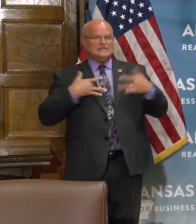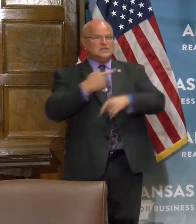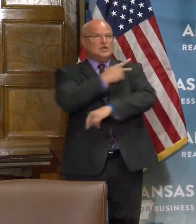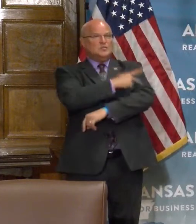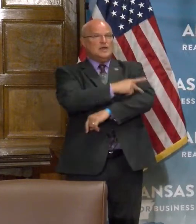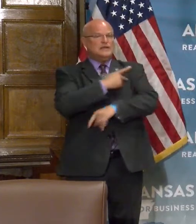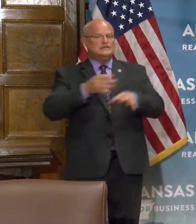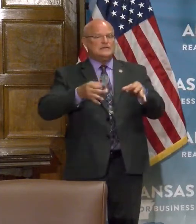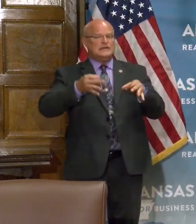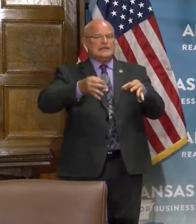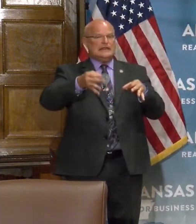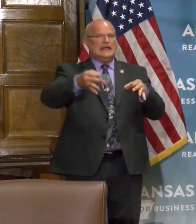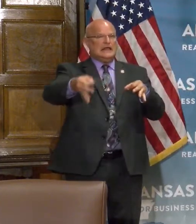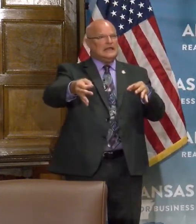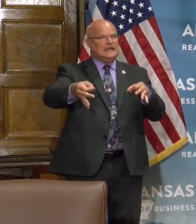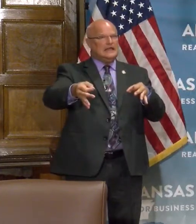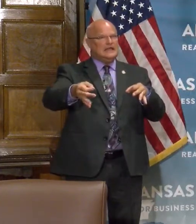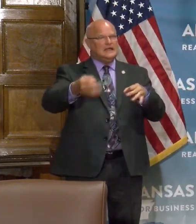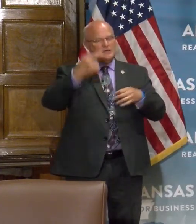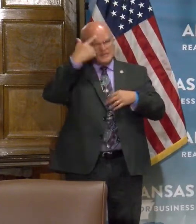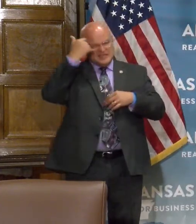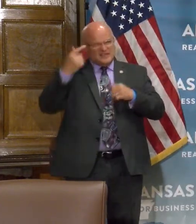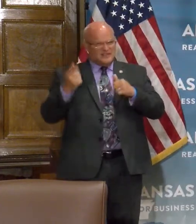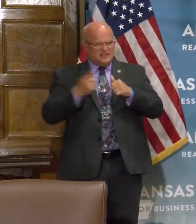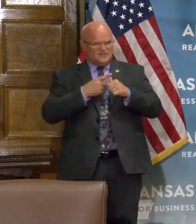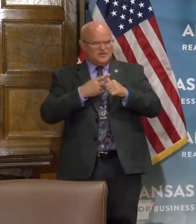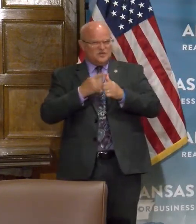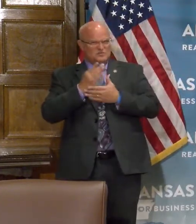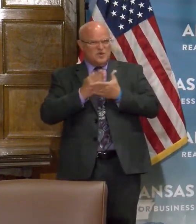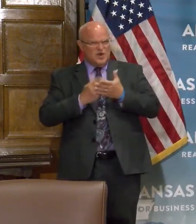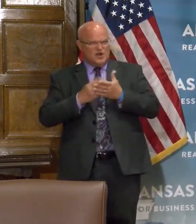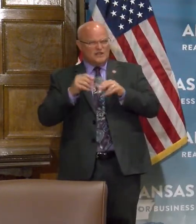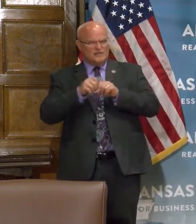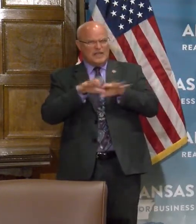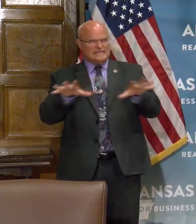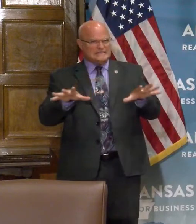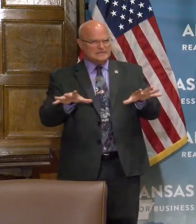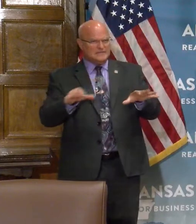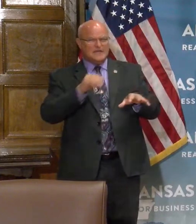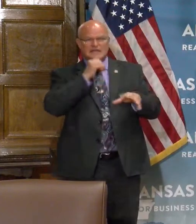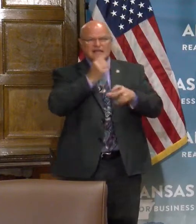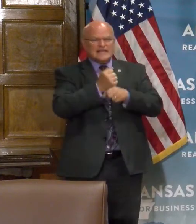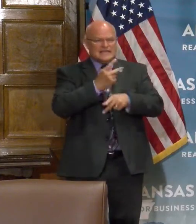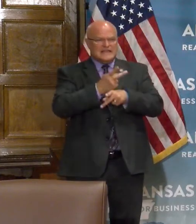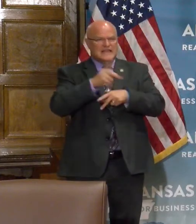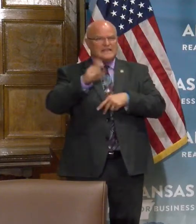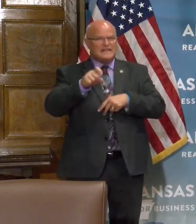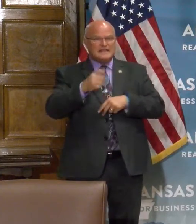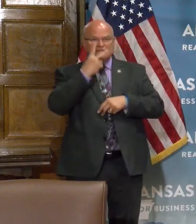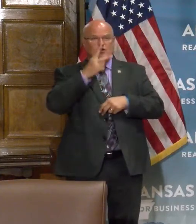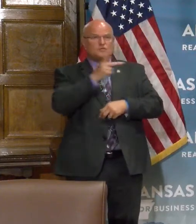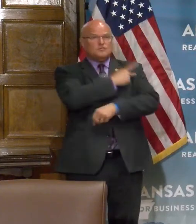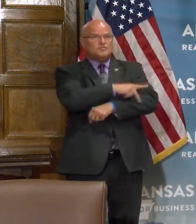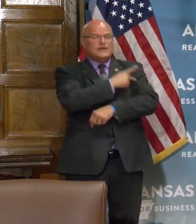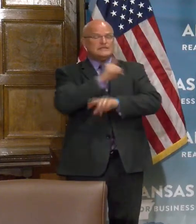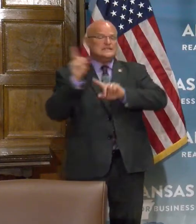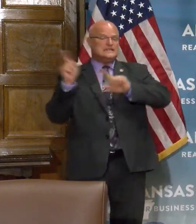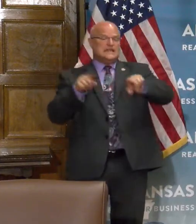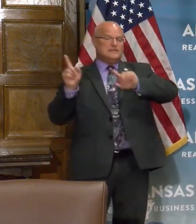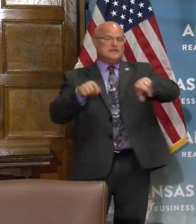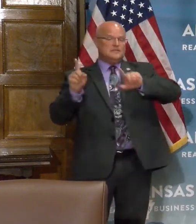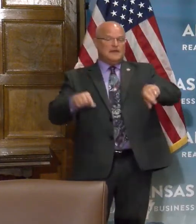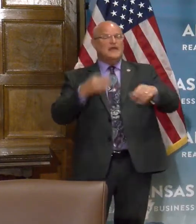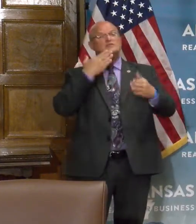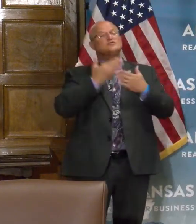patients were delaying care through the early months of the pandemic and that they weren't getting the care they needed. So to see patients coming back really is a good